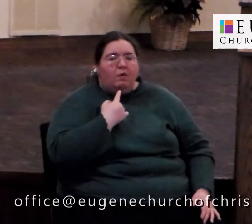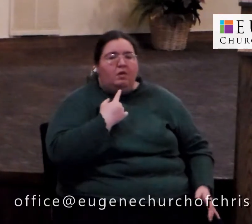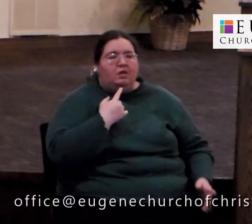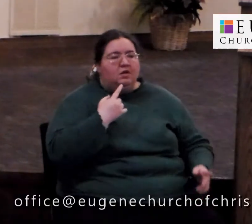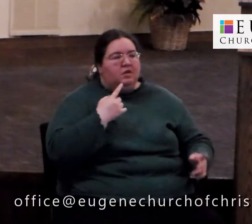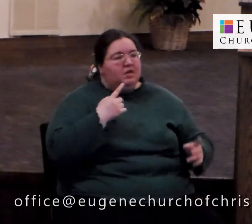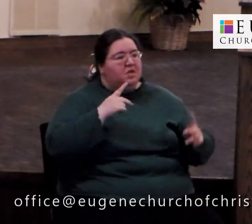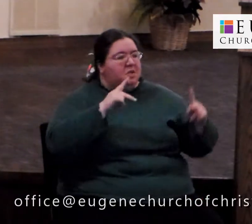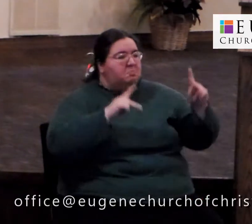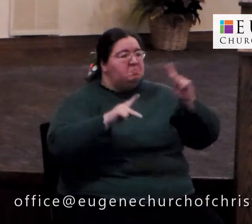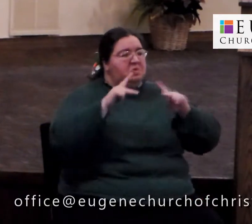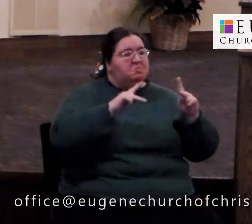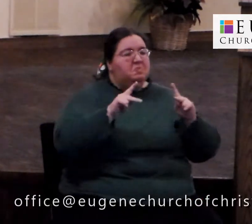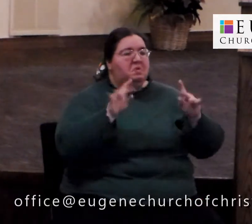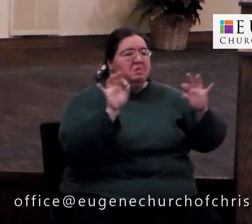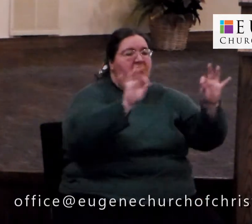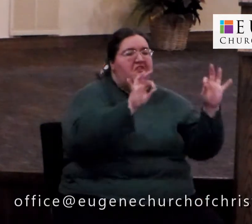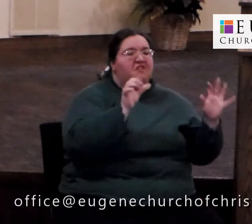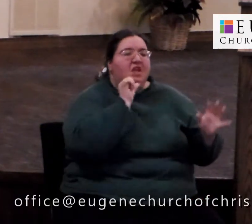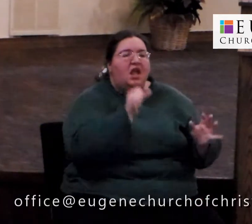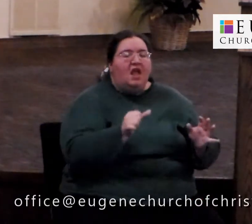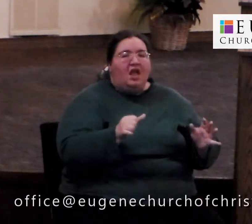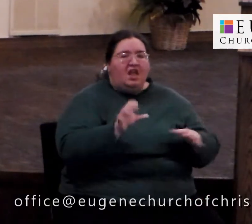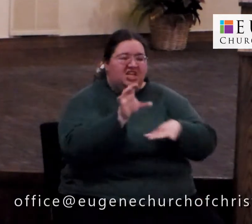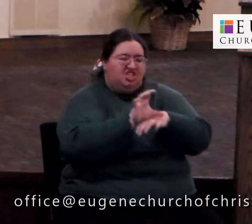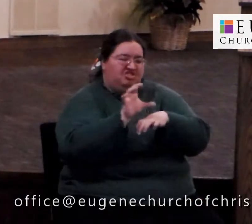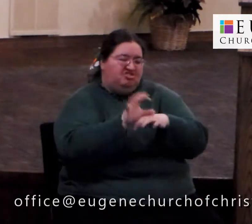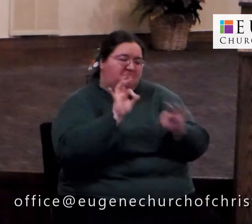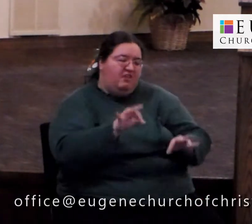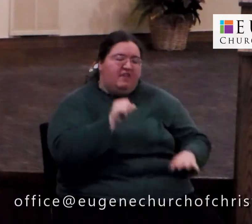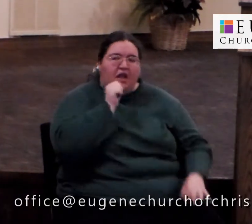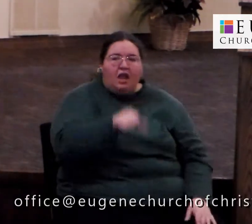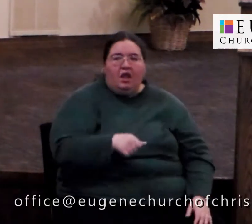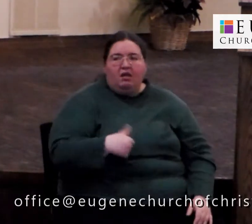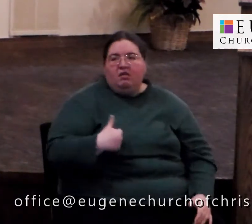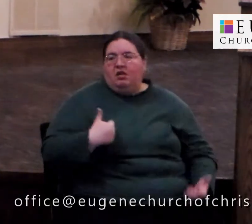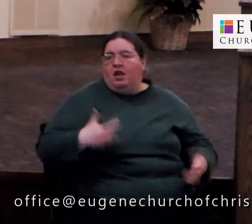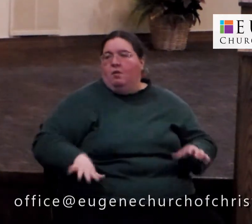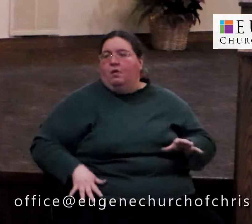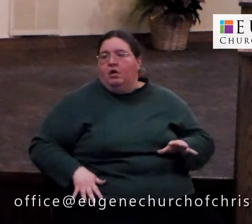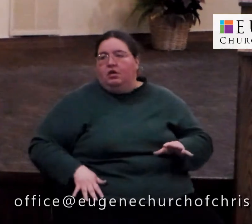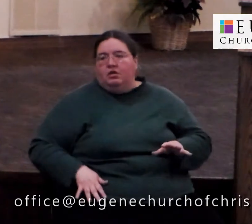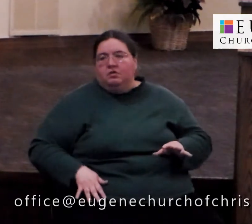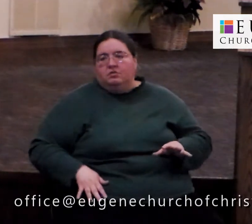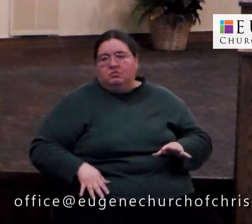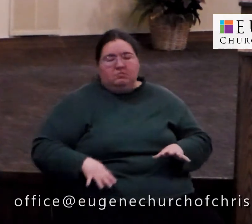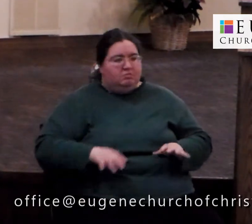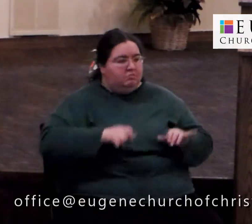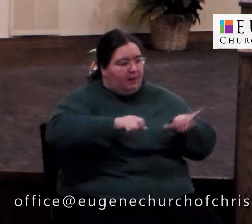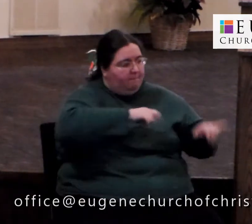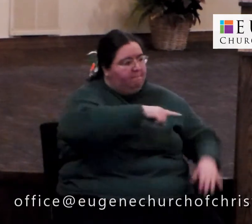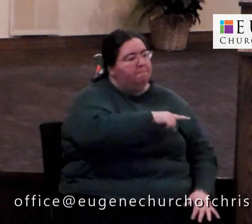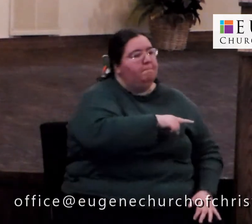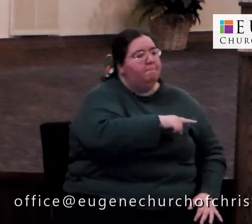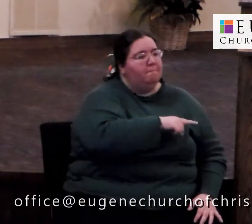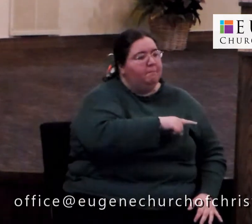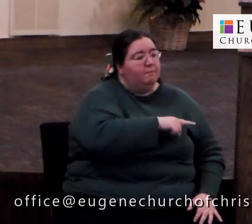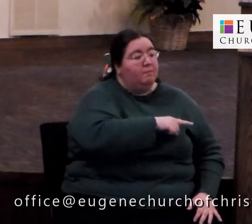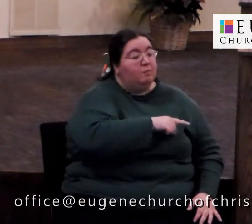that. It's always a disappointment. He asks too much. People aren't real. Church is not what it's supposed to be. I